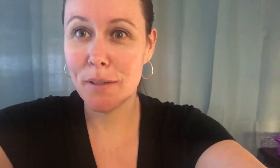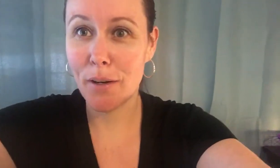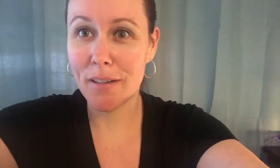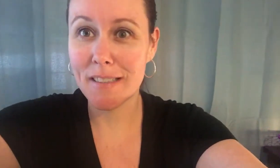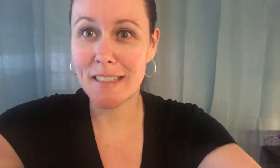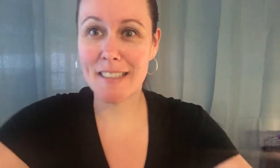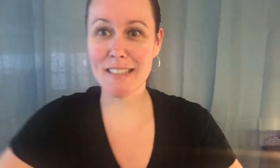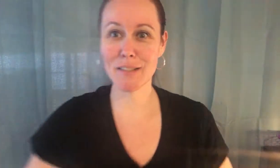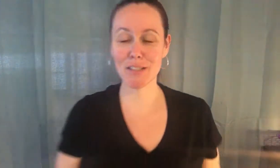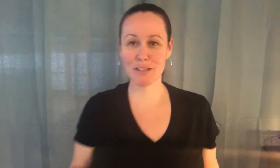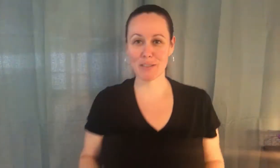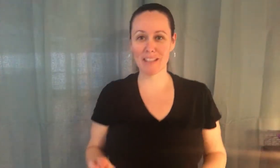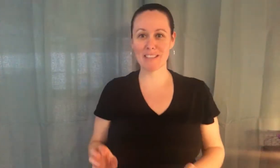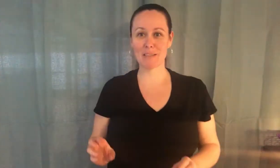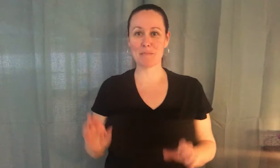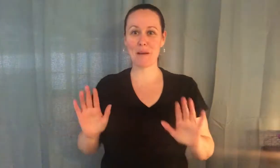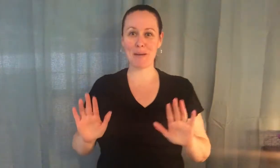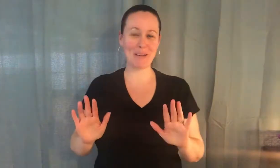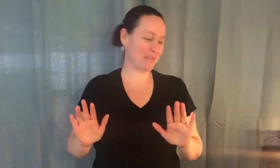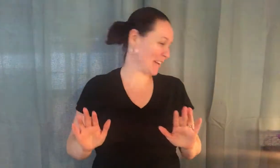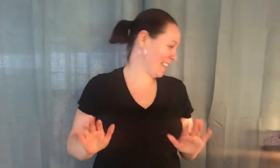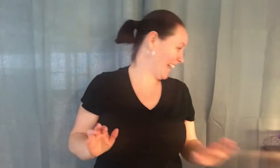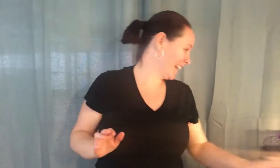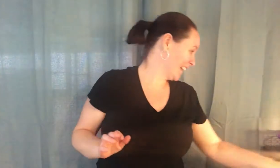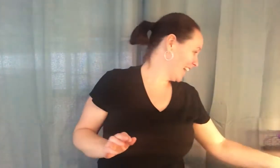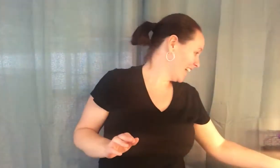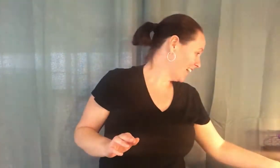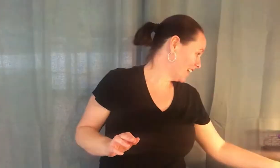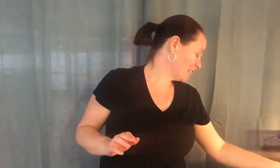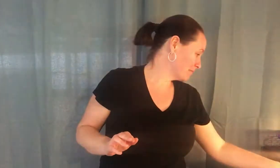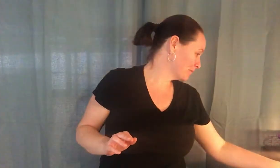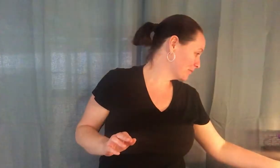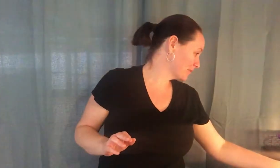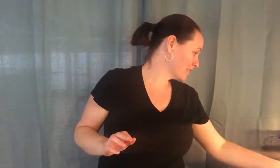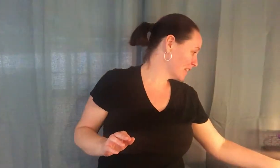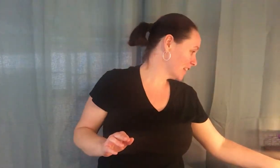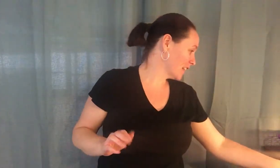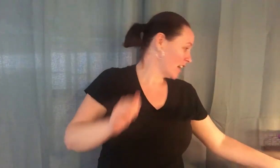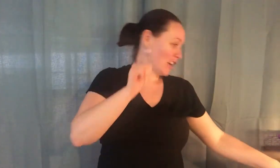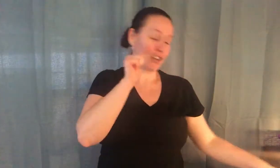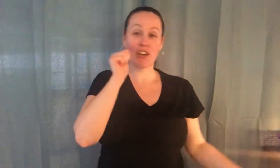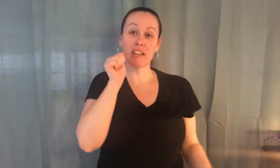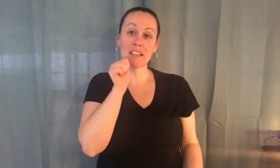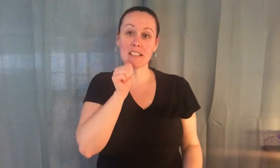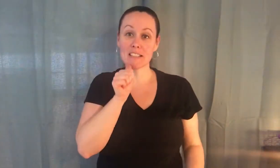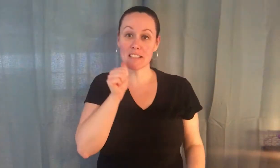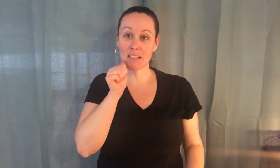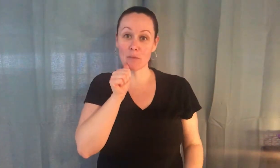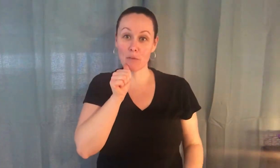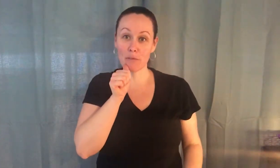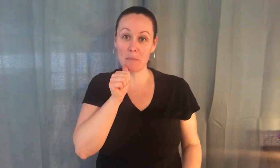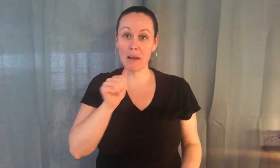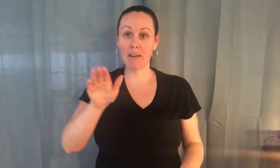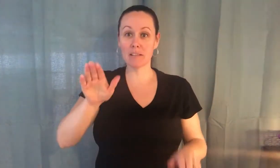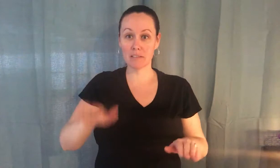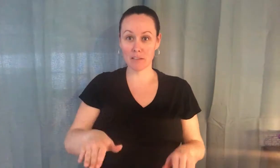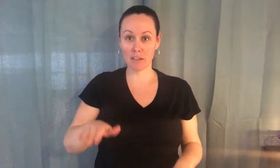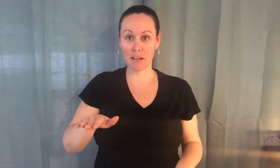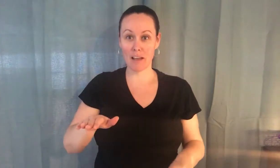hard to get this just right, so bear with me on that. Girl is female, and